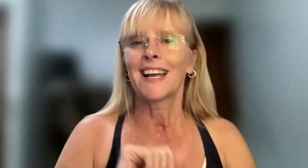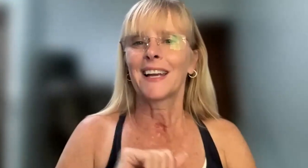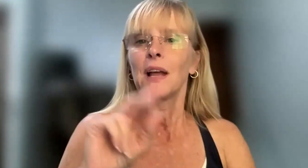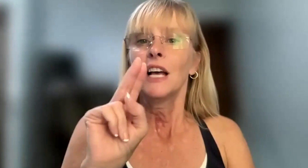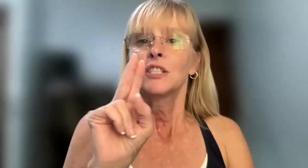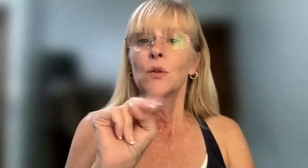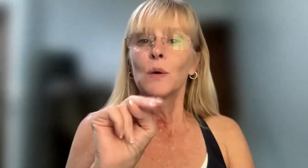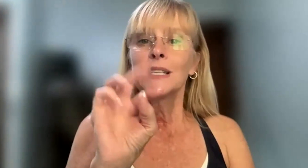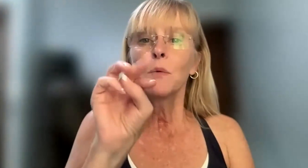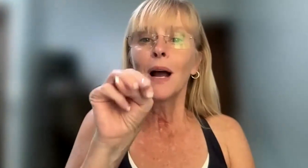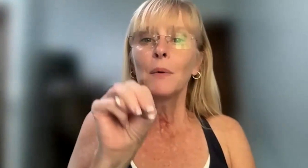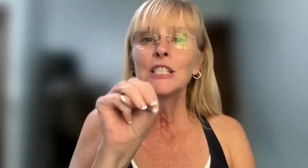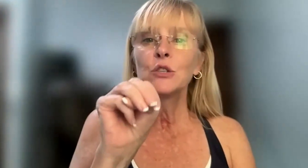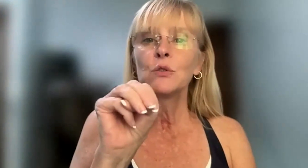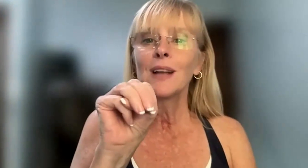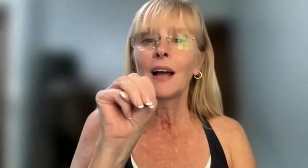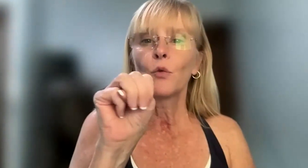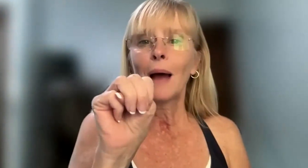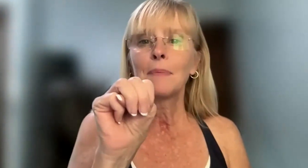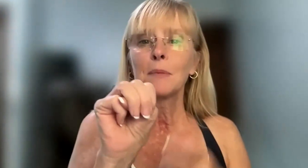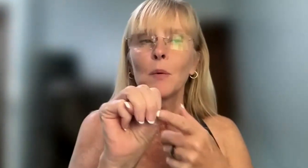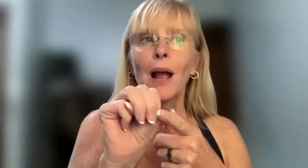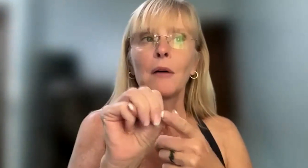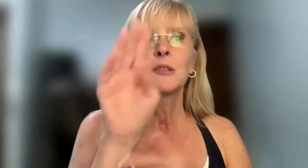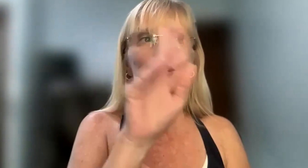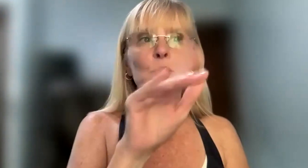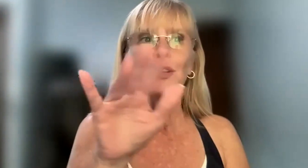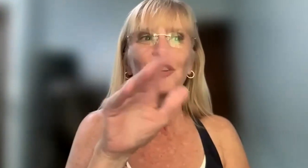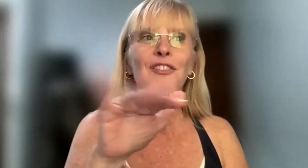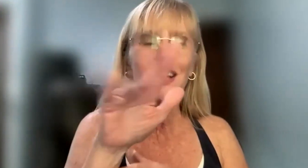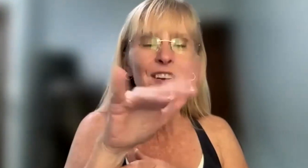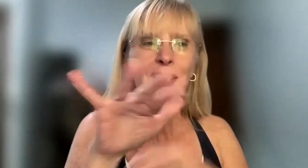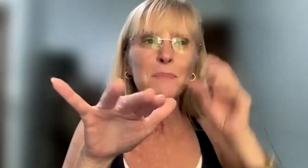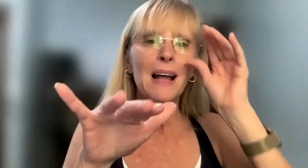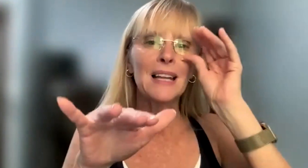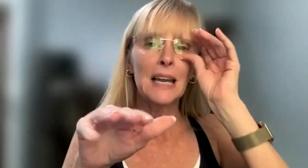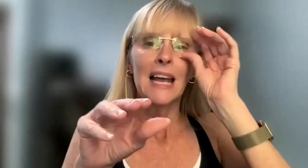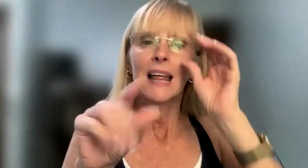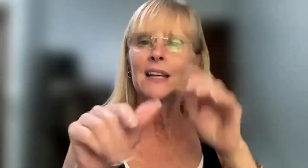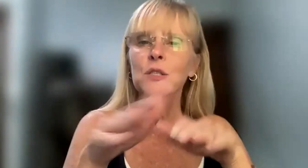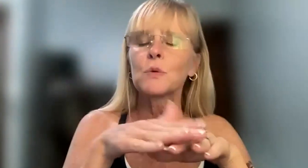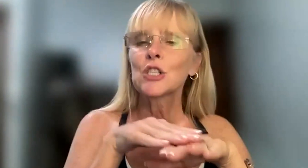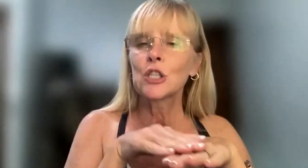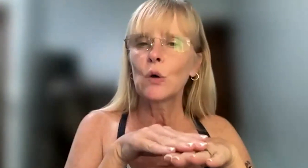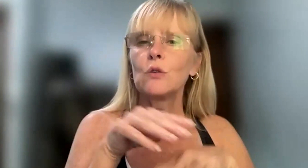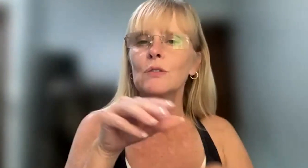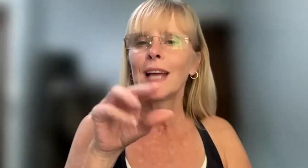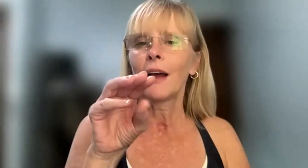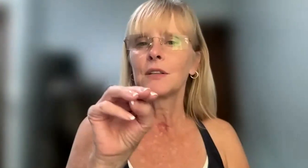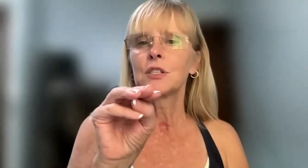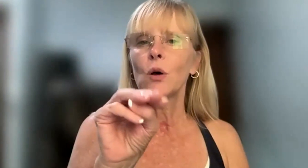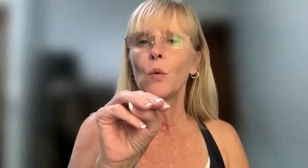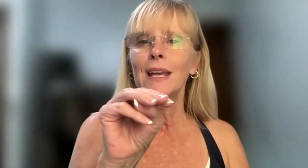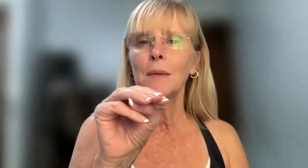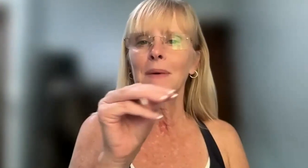second. So the reason why we do not wrap them around is because when you're finger spelling, this will slow you down. So we keep it